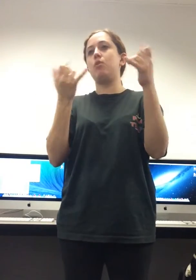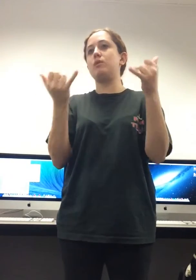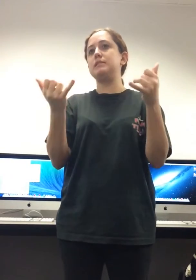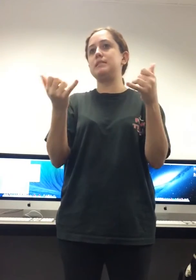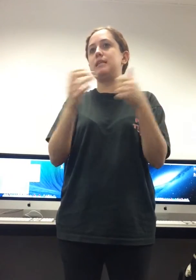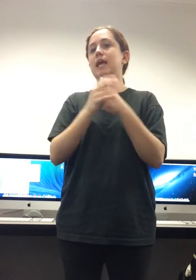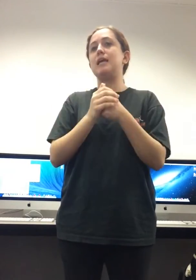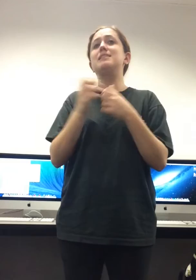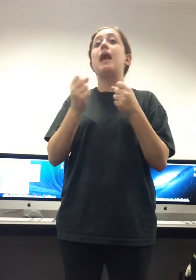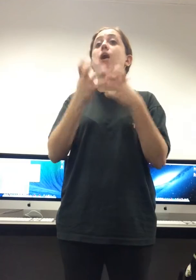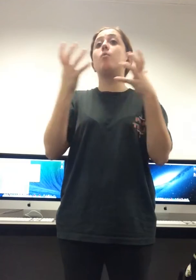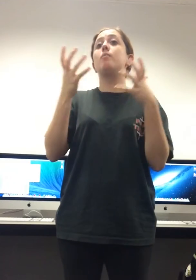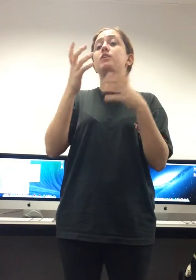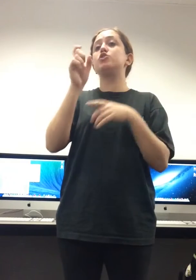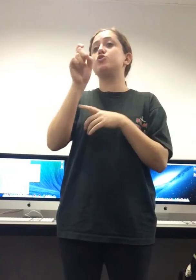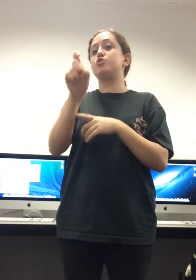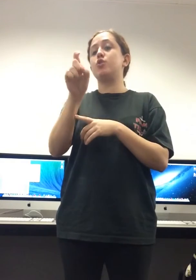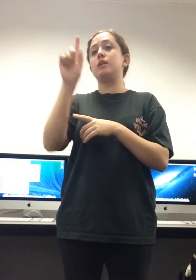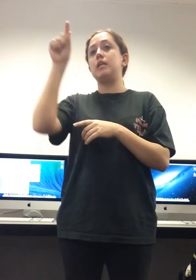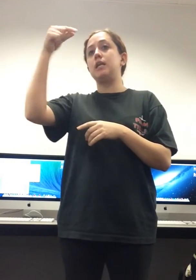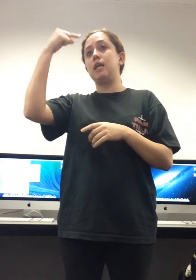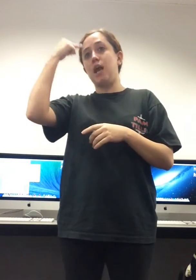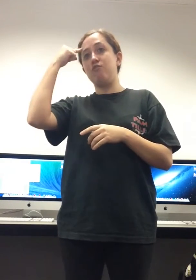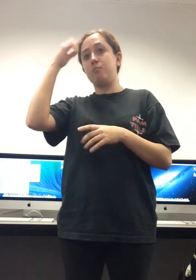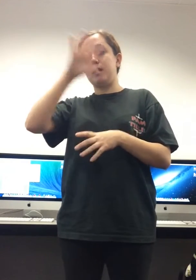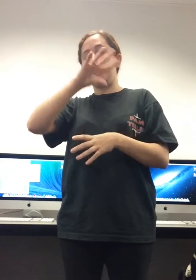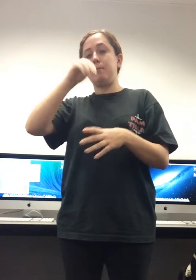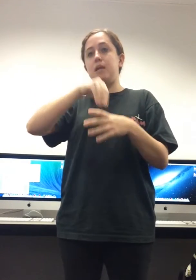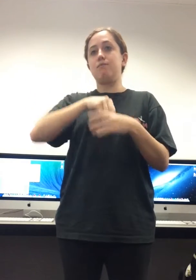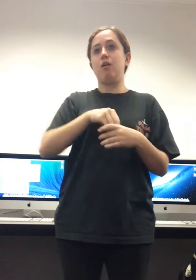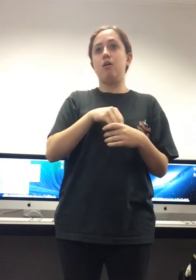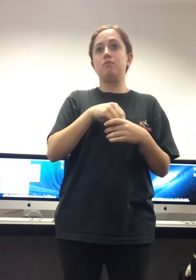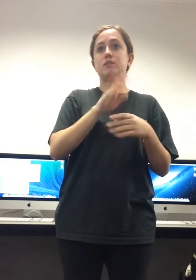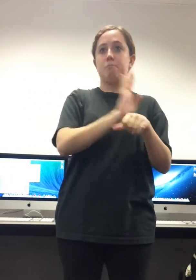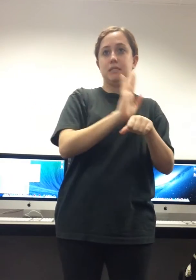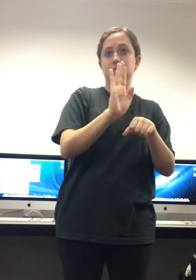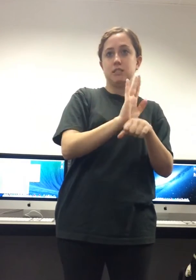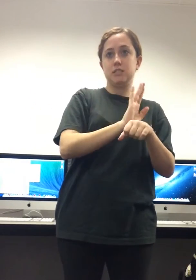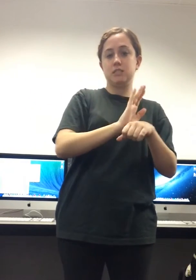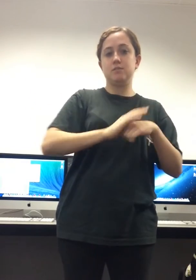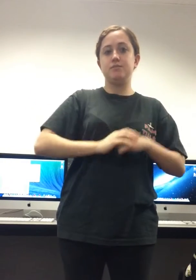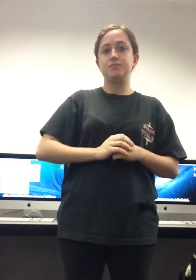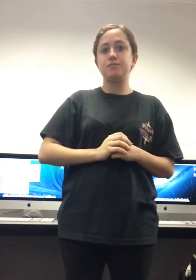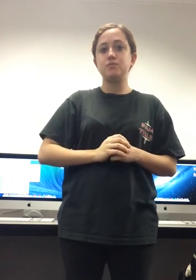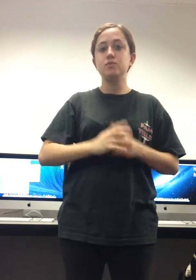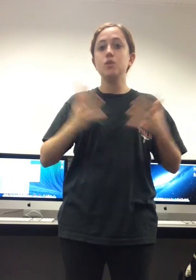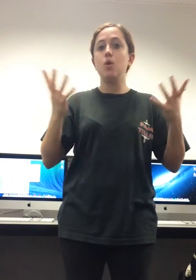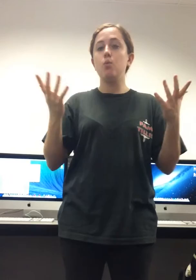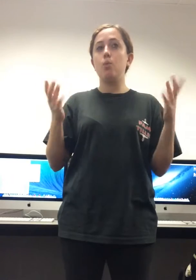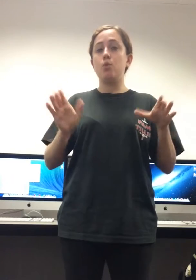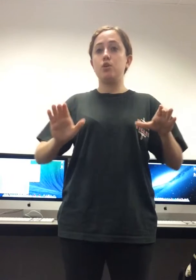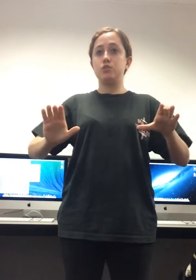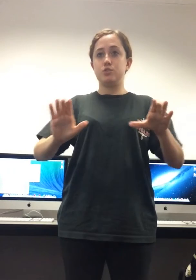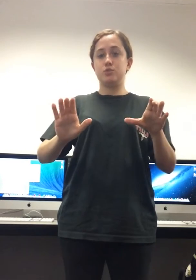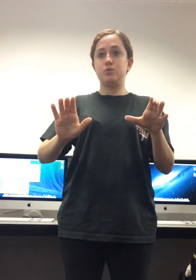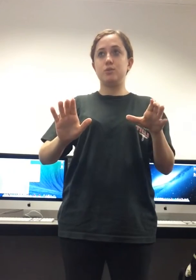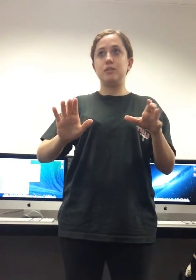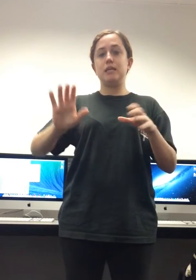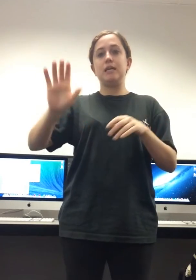government actually have when they get involved in business? What we're going to do is we're going to explore a time period in American